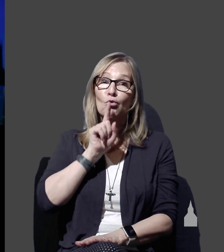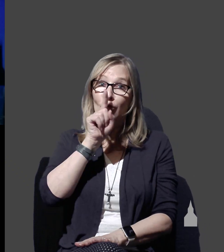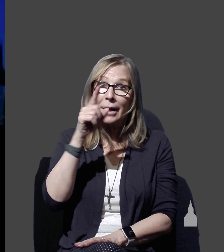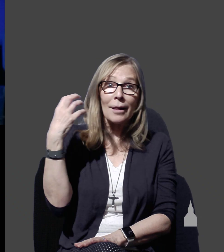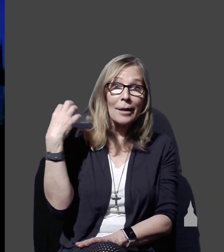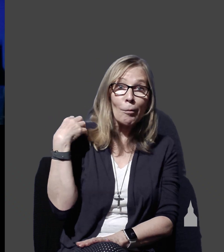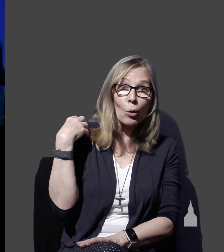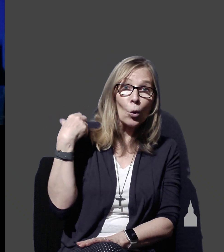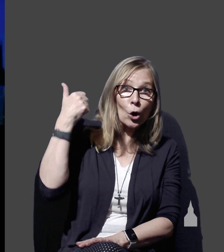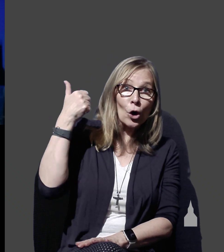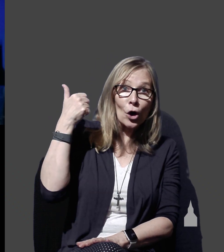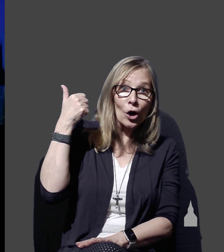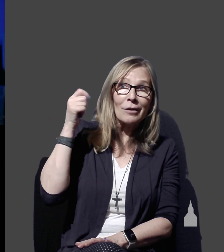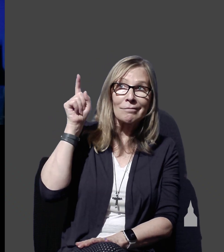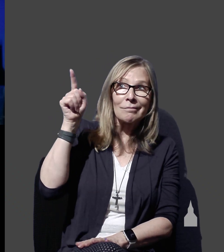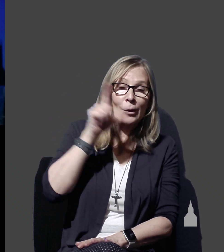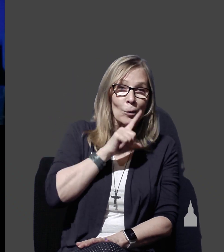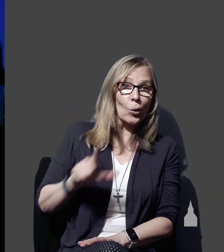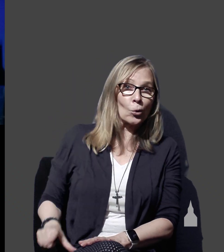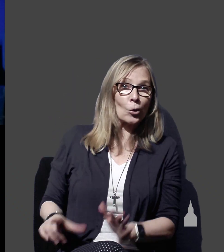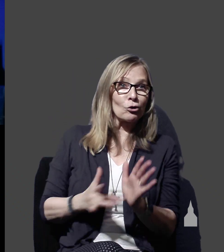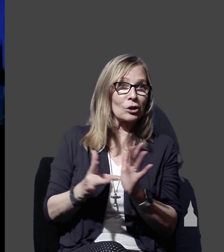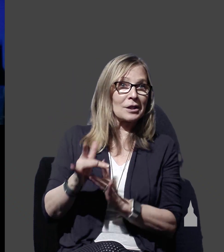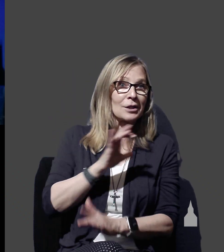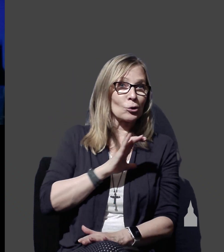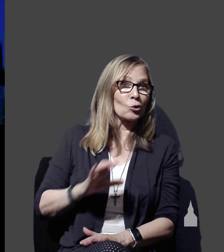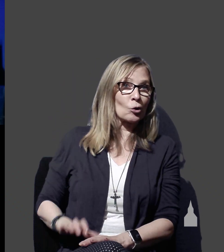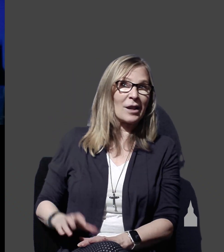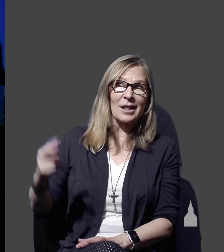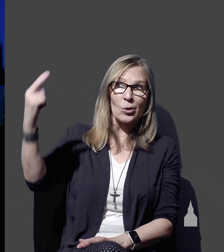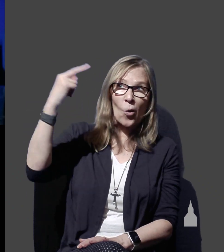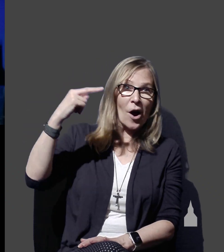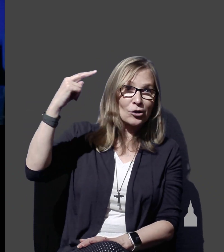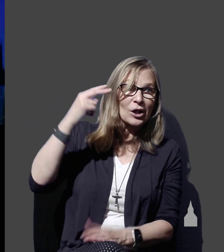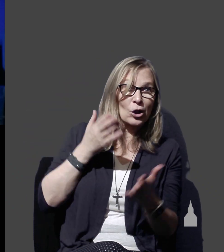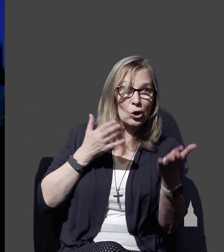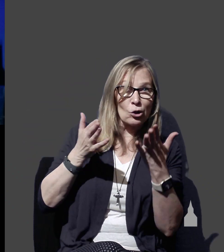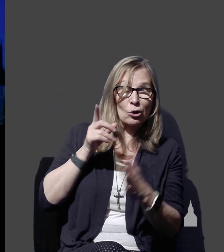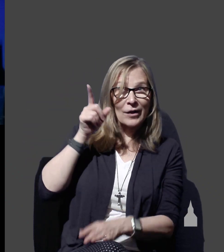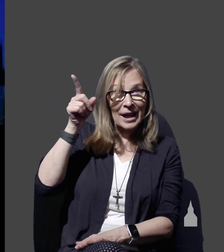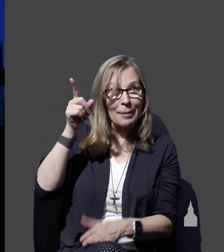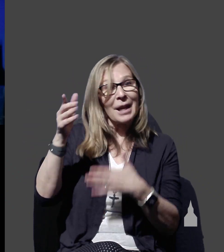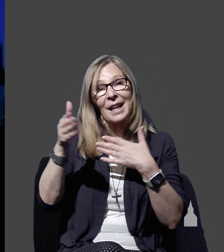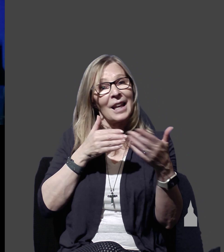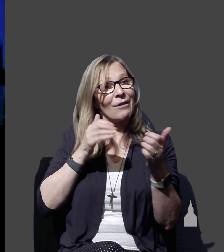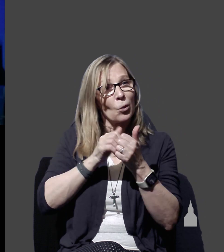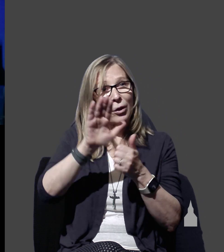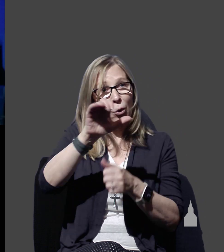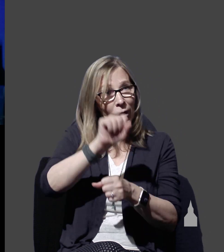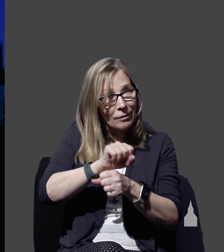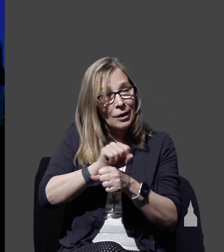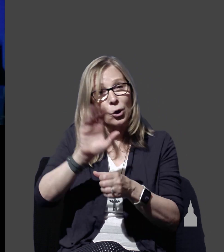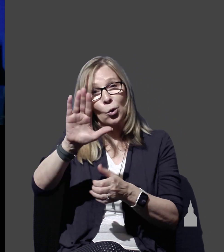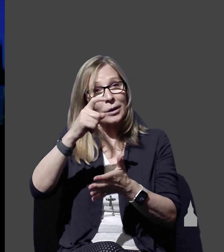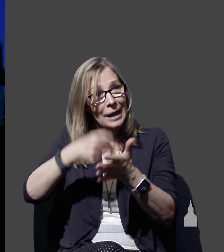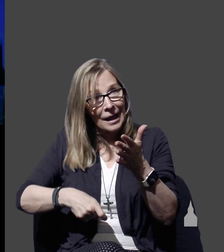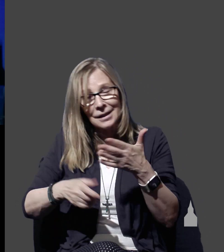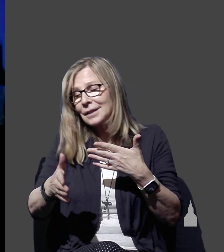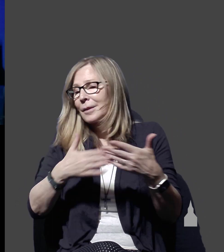real employer is the Lord Jesus Christ. He's watching, you're serving him, even with your task, no matter what it is.